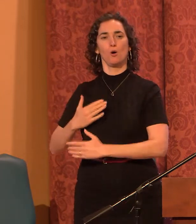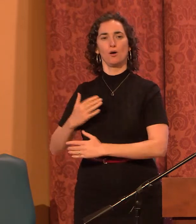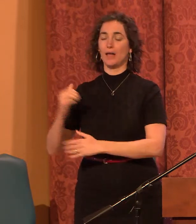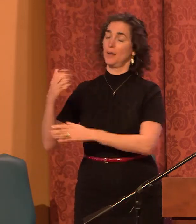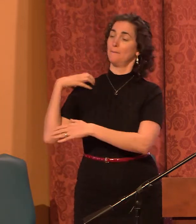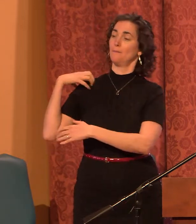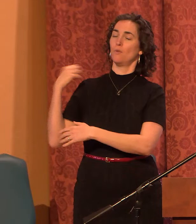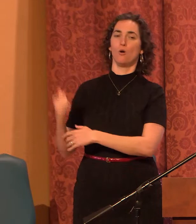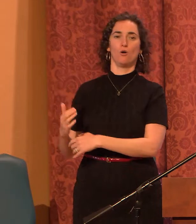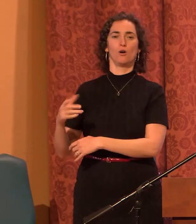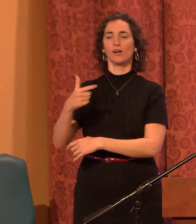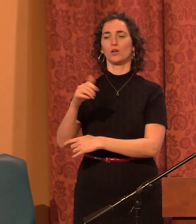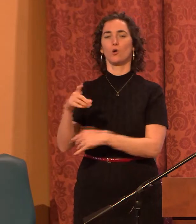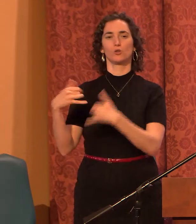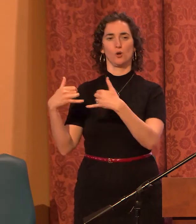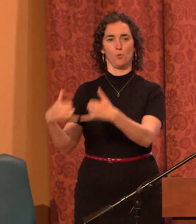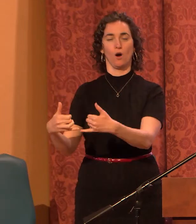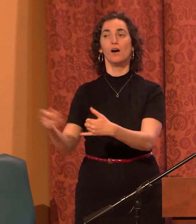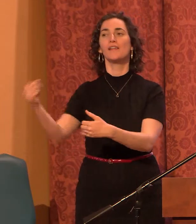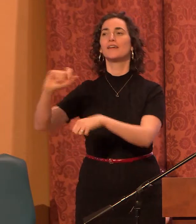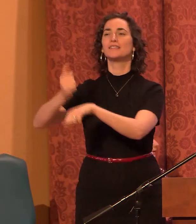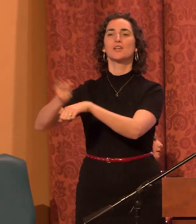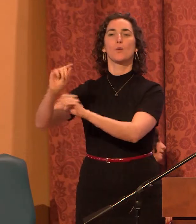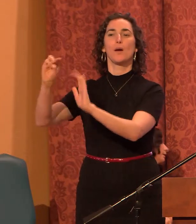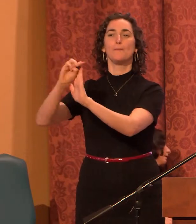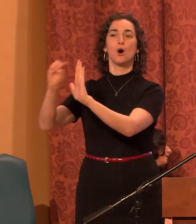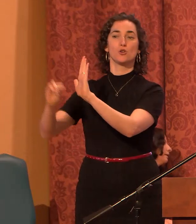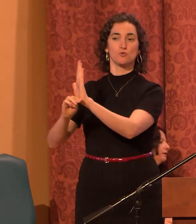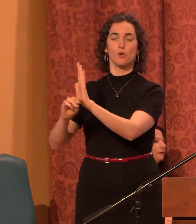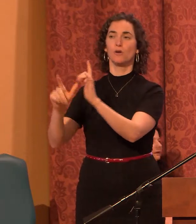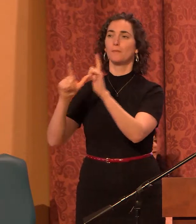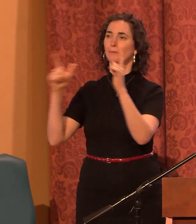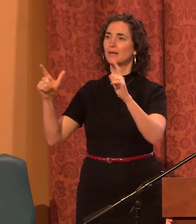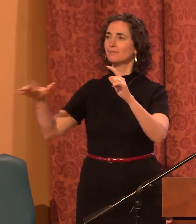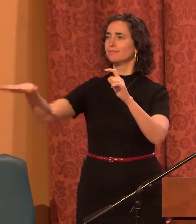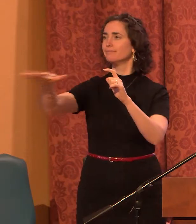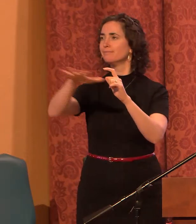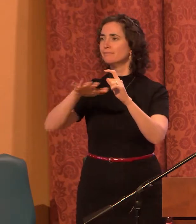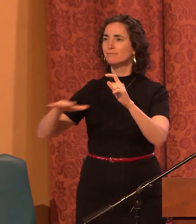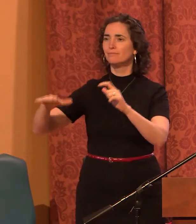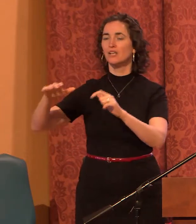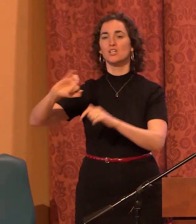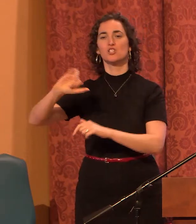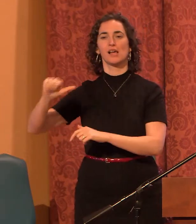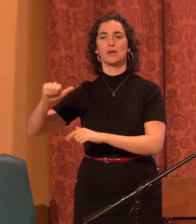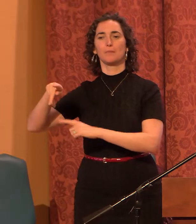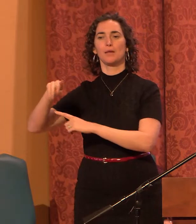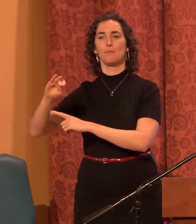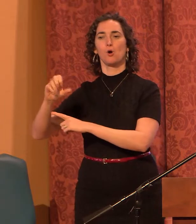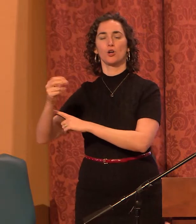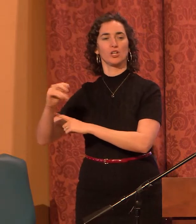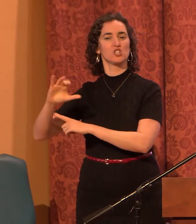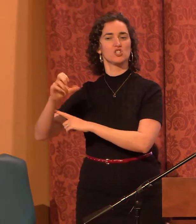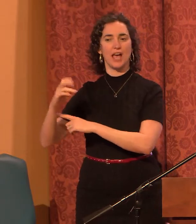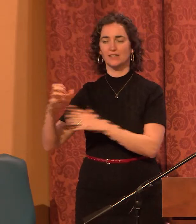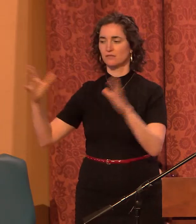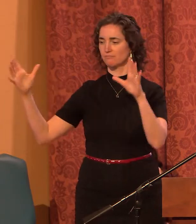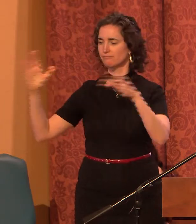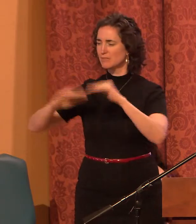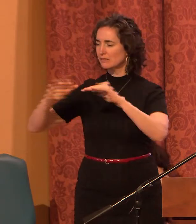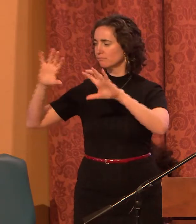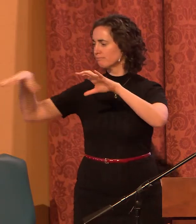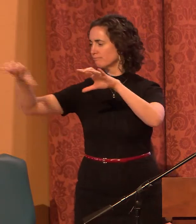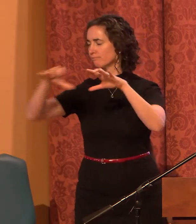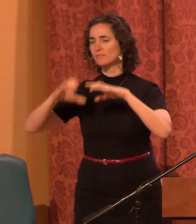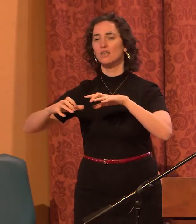Award. Located in Monroe is a large complex where J.P. Morgan Chase processes